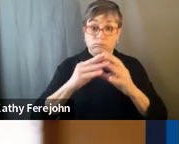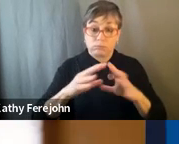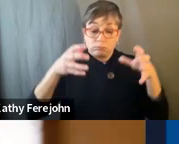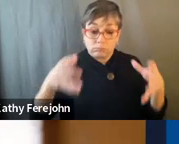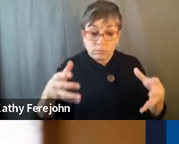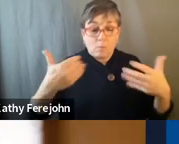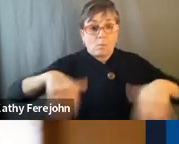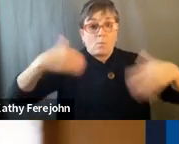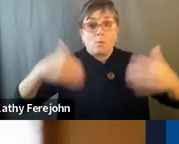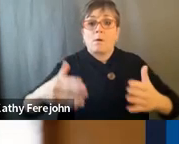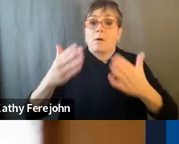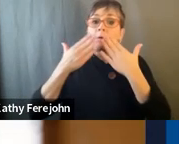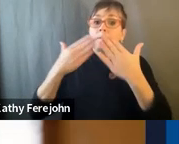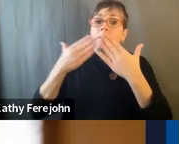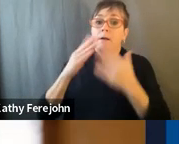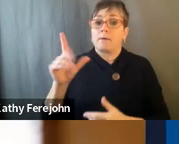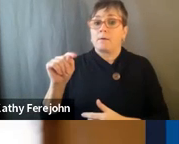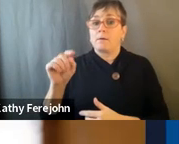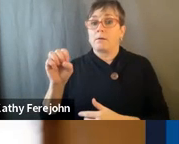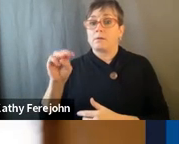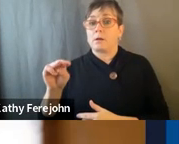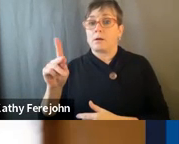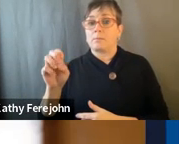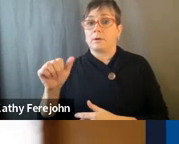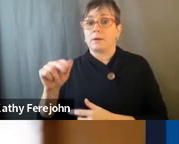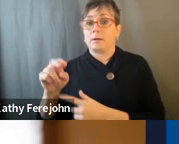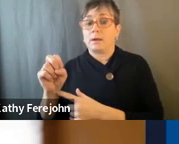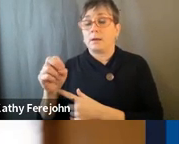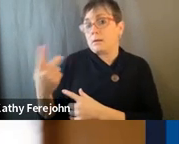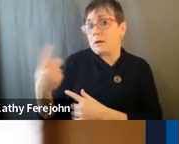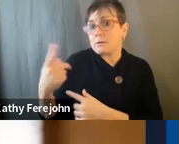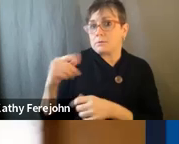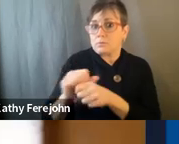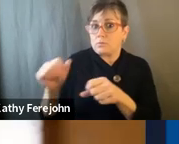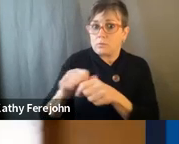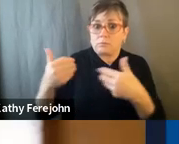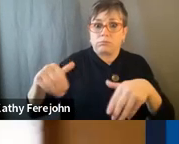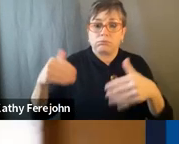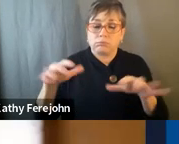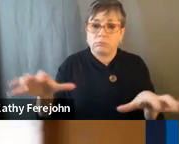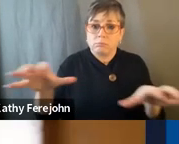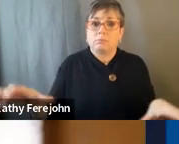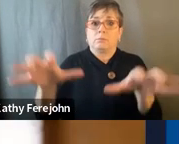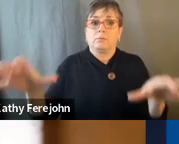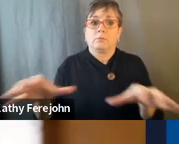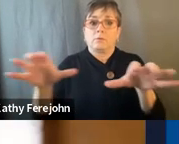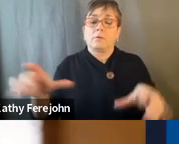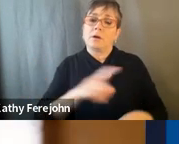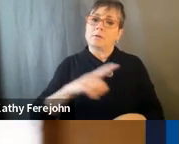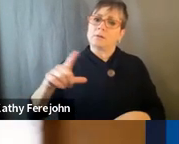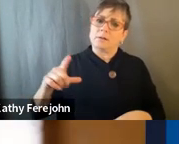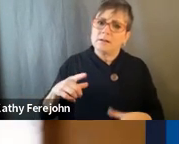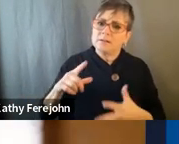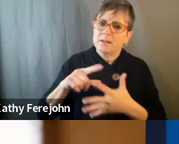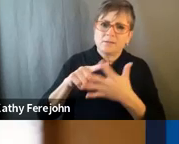grateful Tom Kane and I worked on many issues in the Senate, and the legislators on this call, I know all